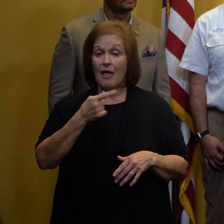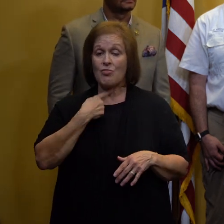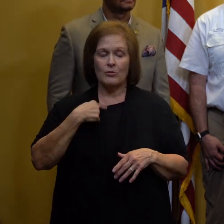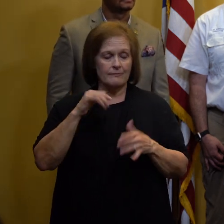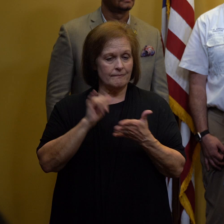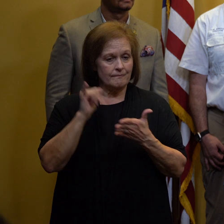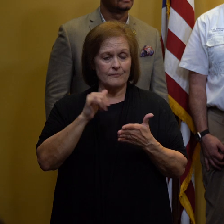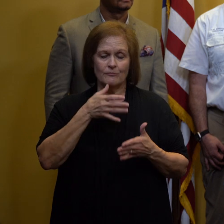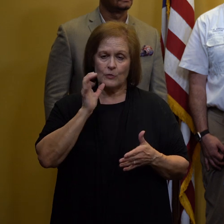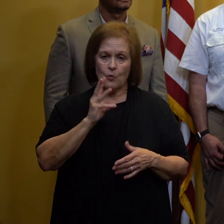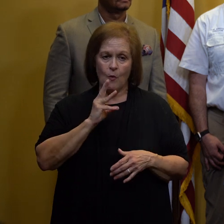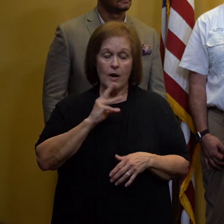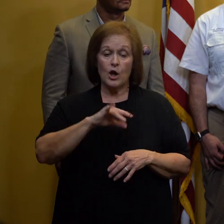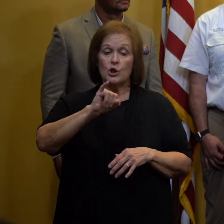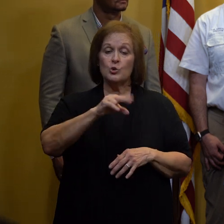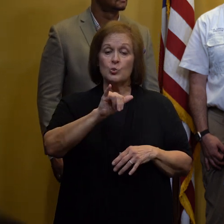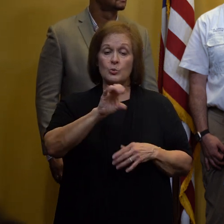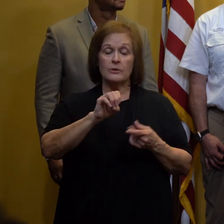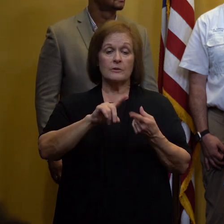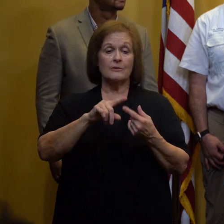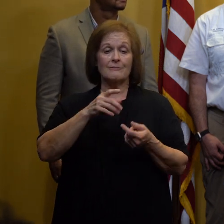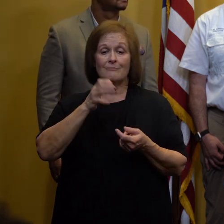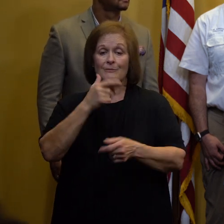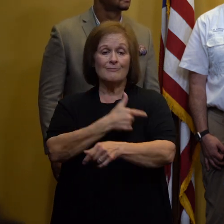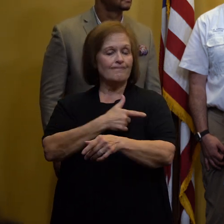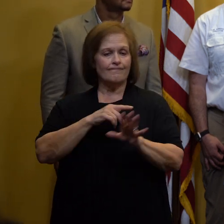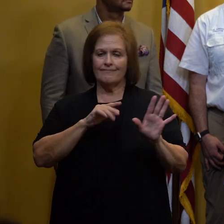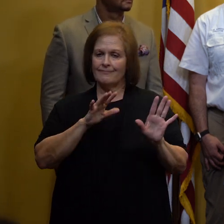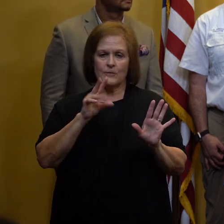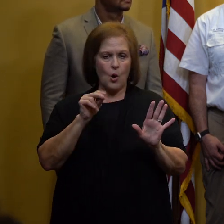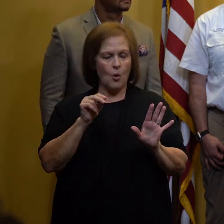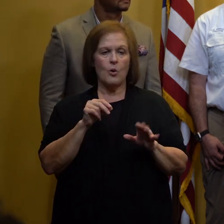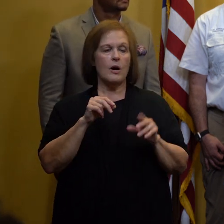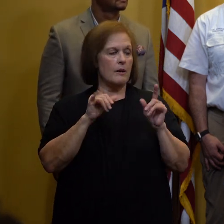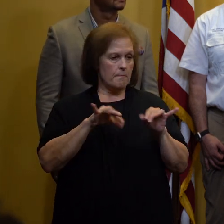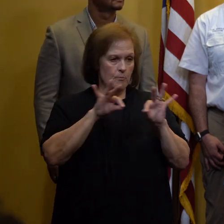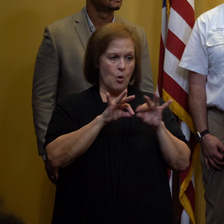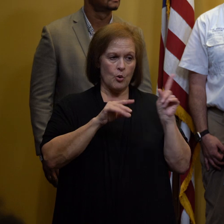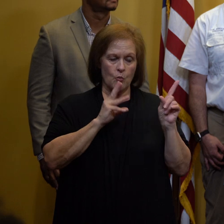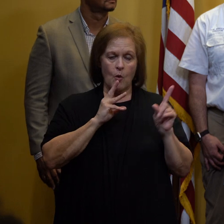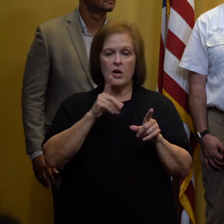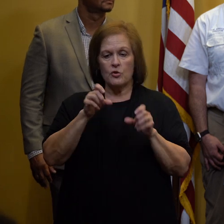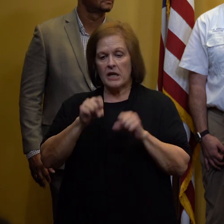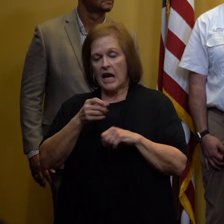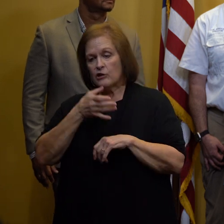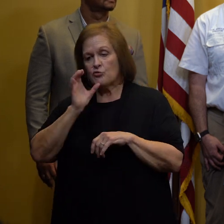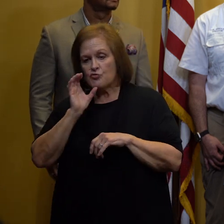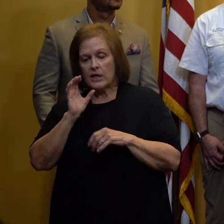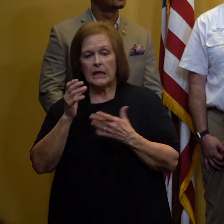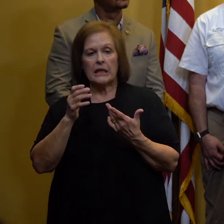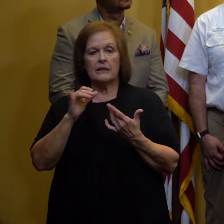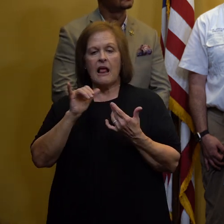hydrated. Juices and soft drinks are not a suitable replacement for water. You can replace electrolytes lost from sweating by